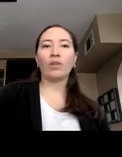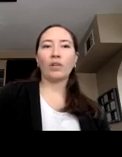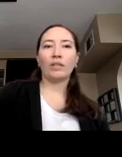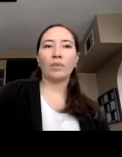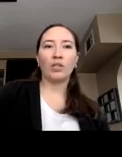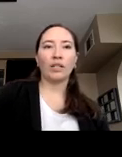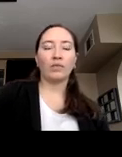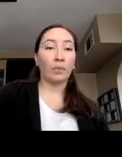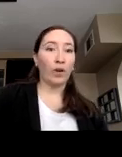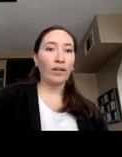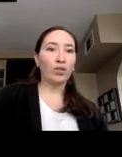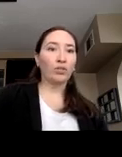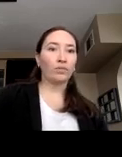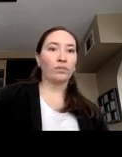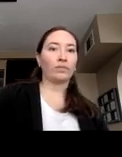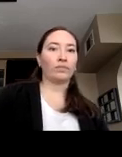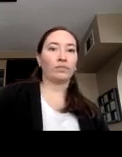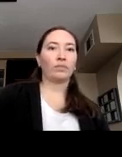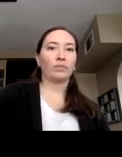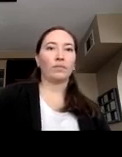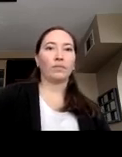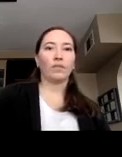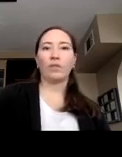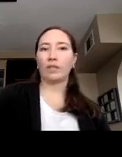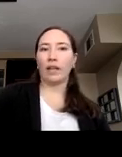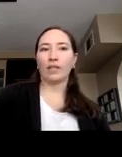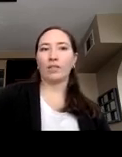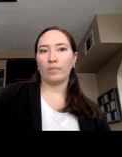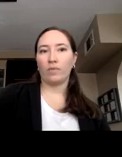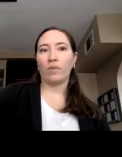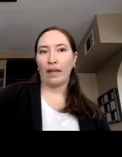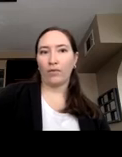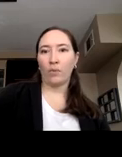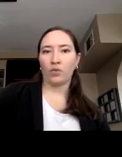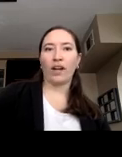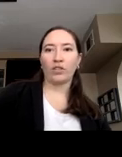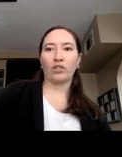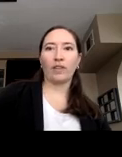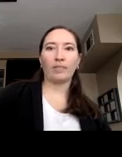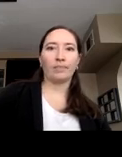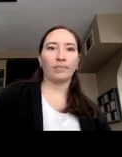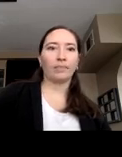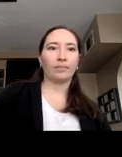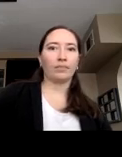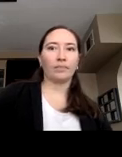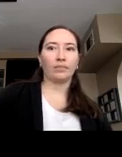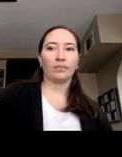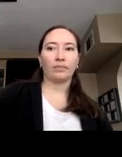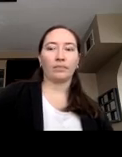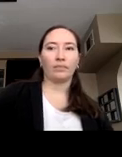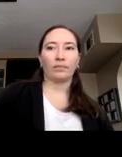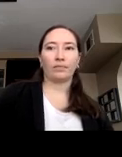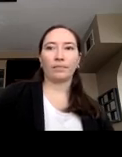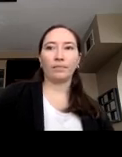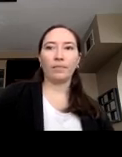So I want to create this project from scratch. So I'll select a from scratch survey.